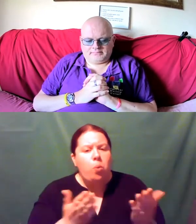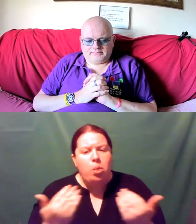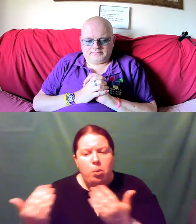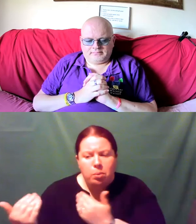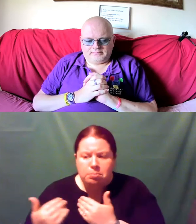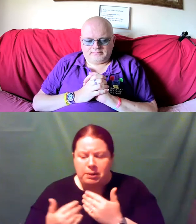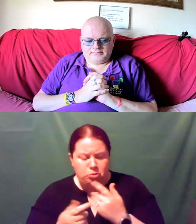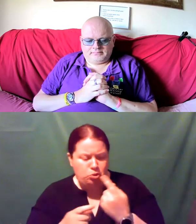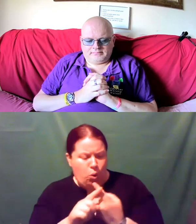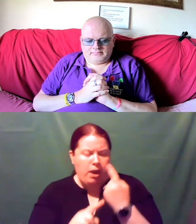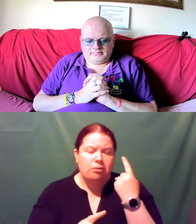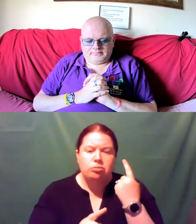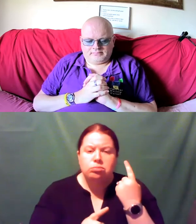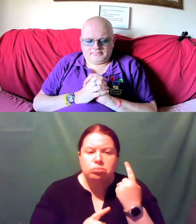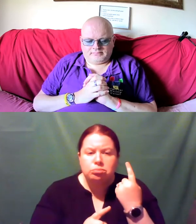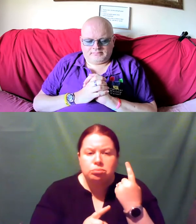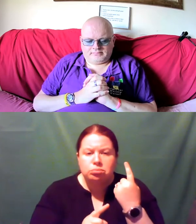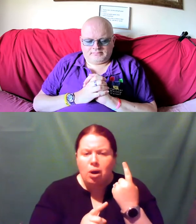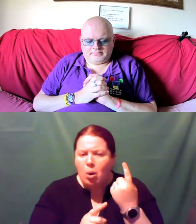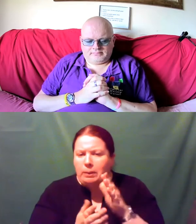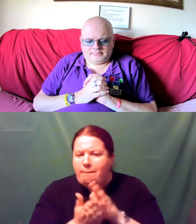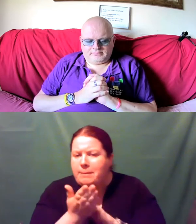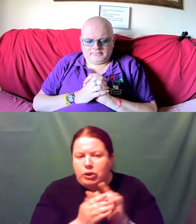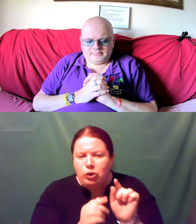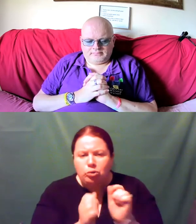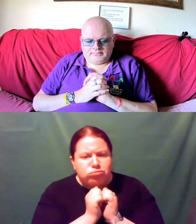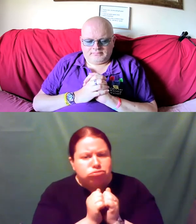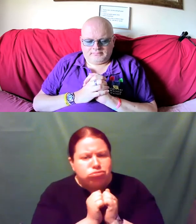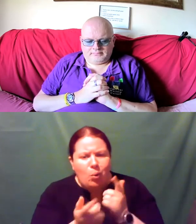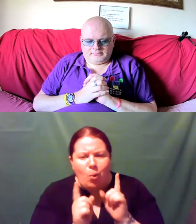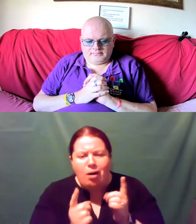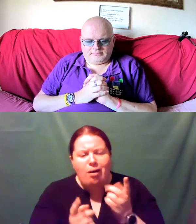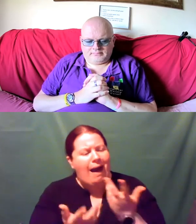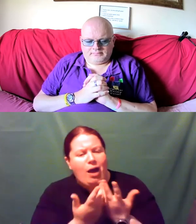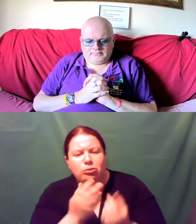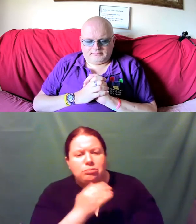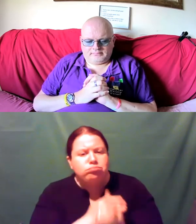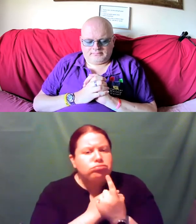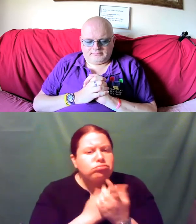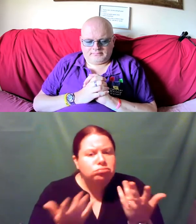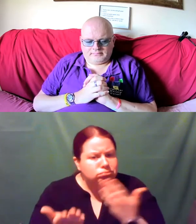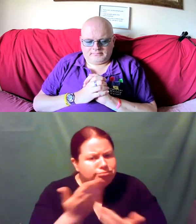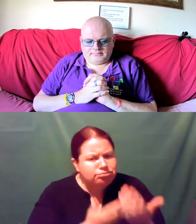of, you know, what does it mean to you? How has it come about? Just tell us a little bit of the story if you can.